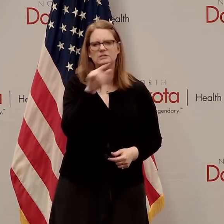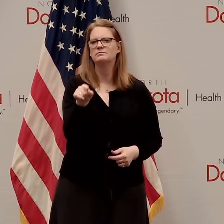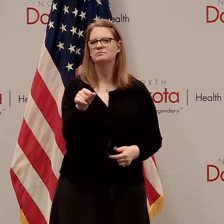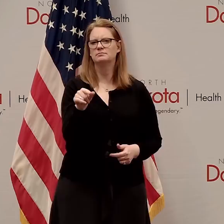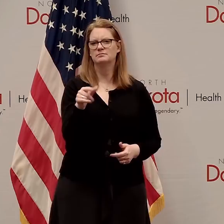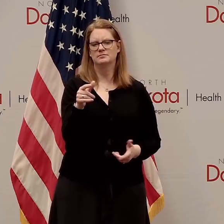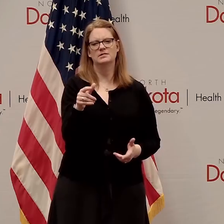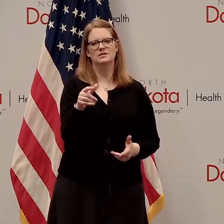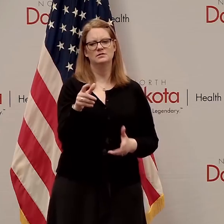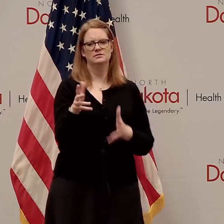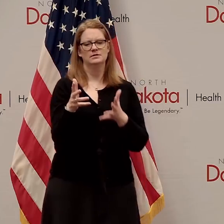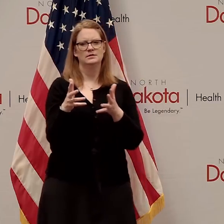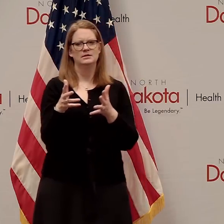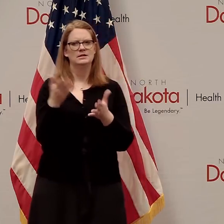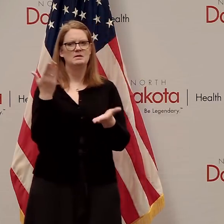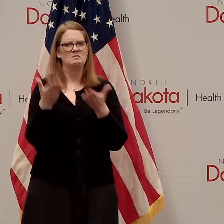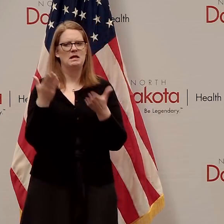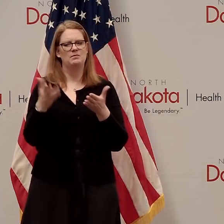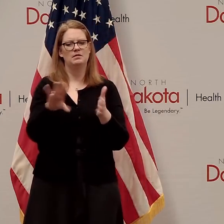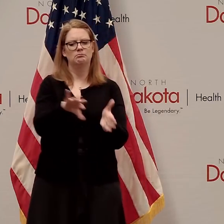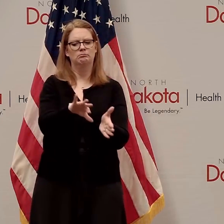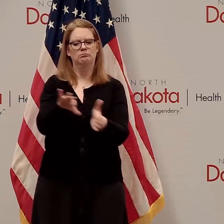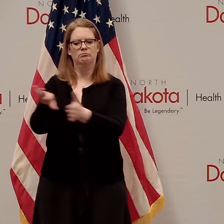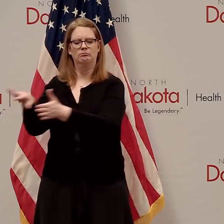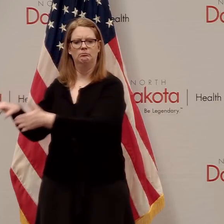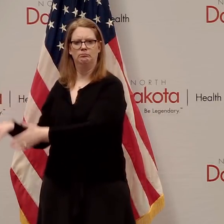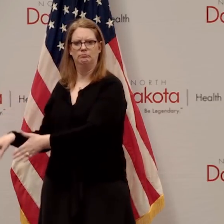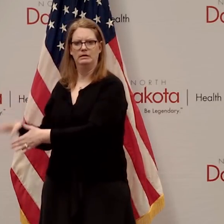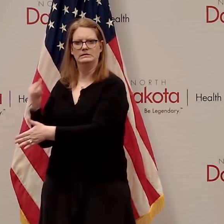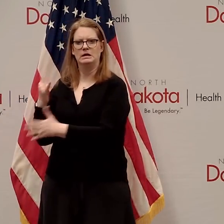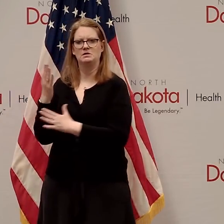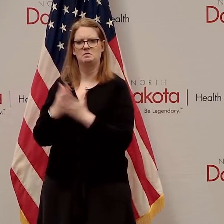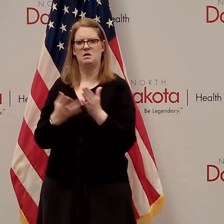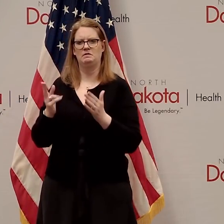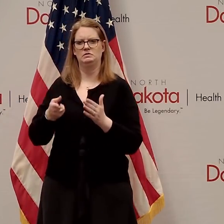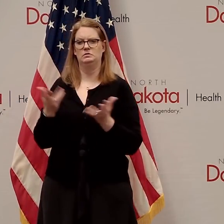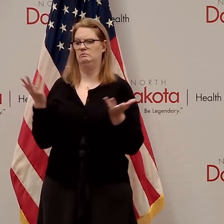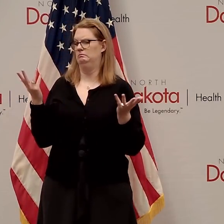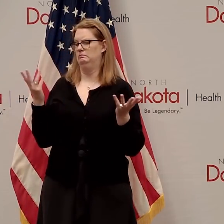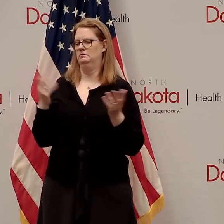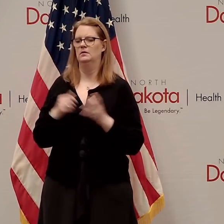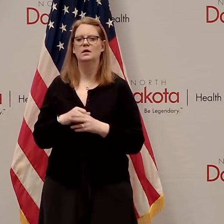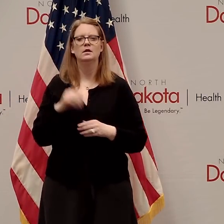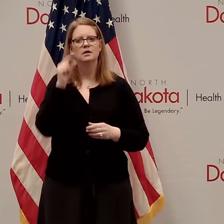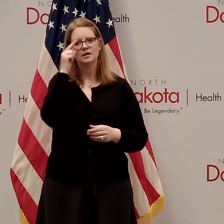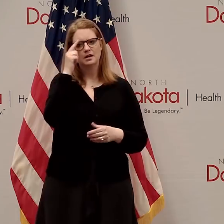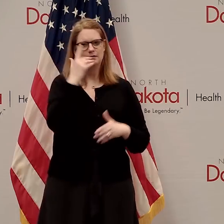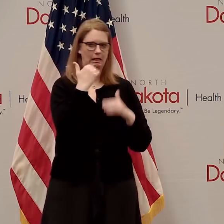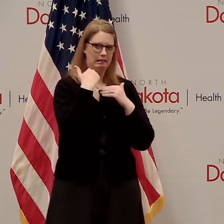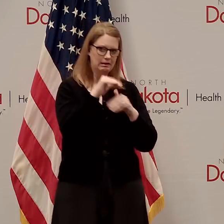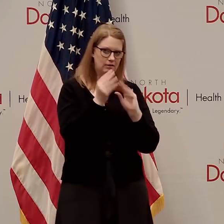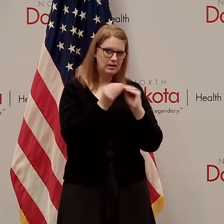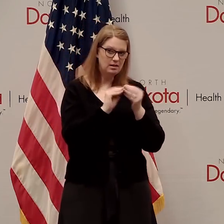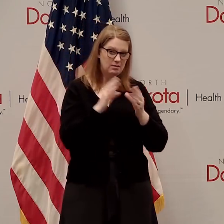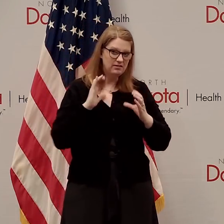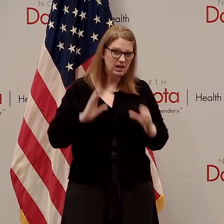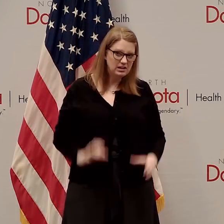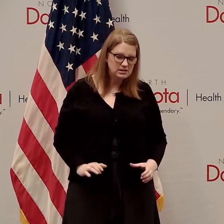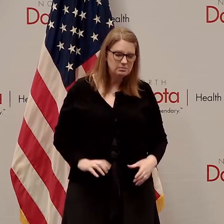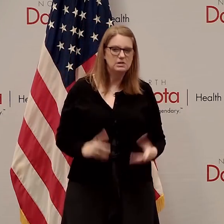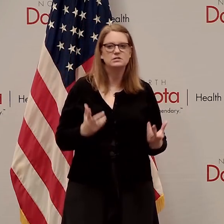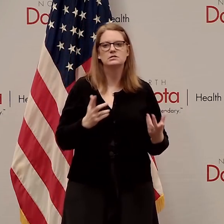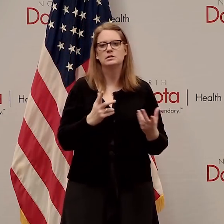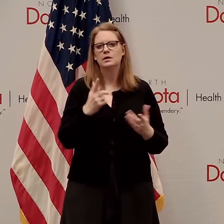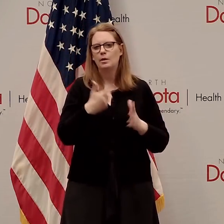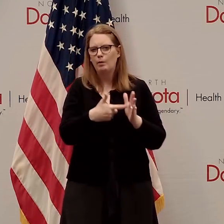be historical memories of the past. But again, limiting the number of customers into the businesses,